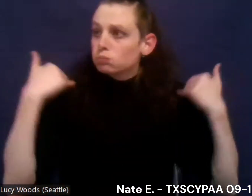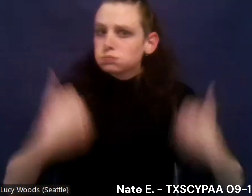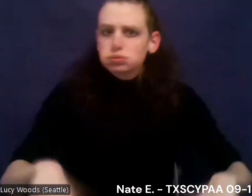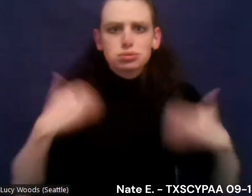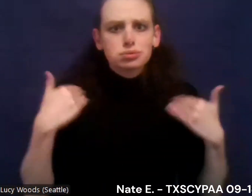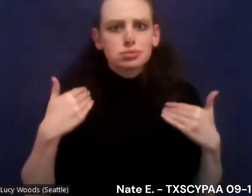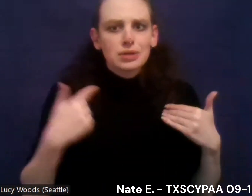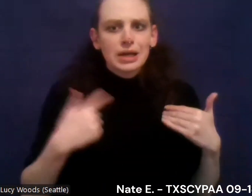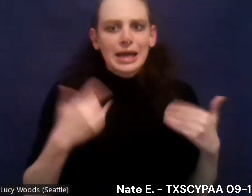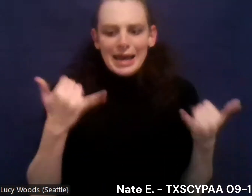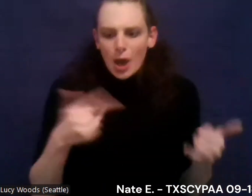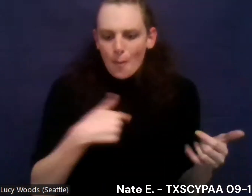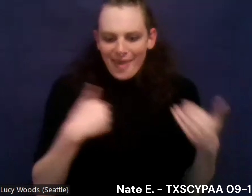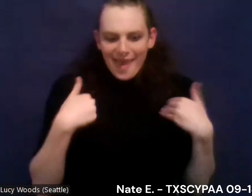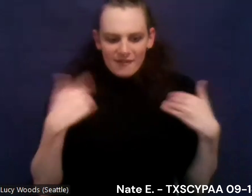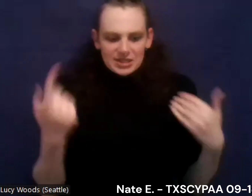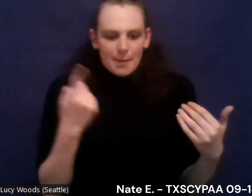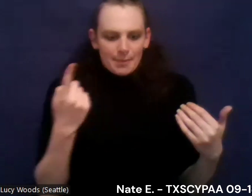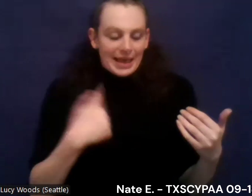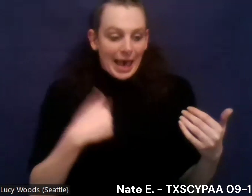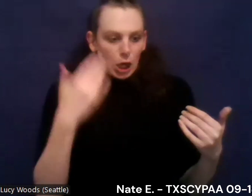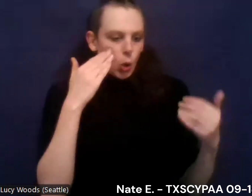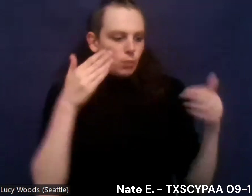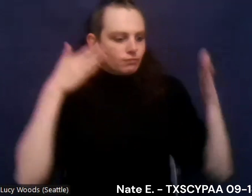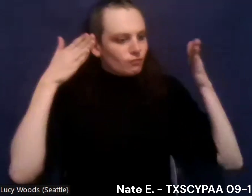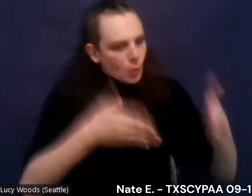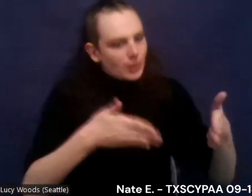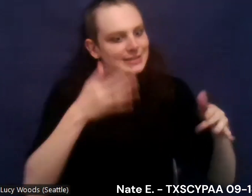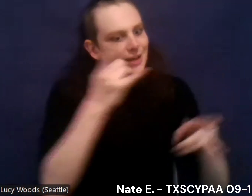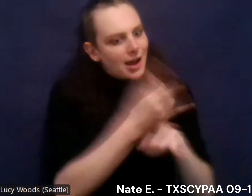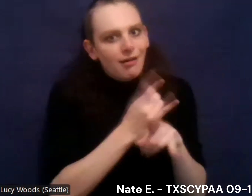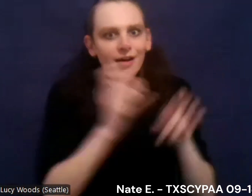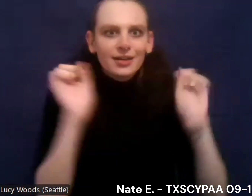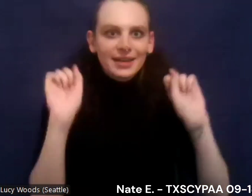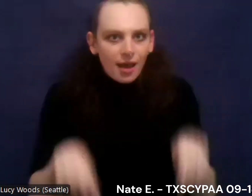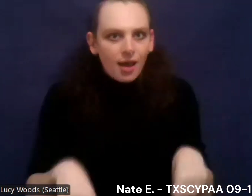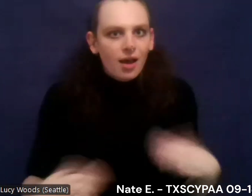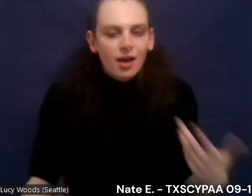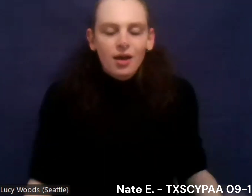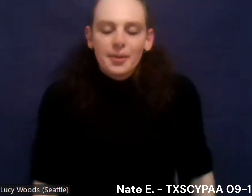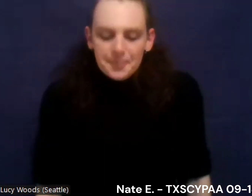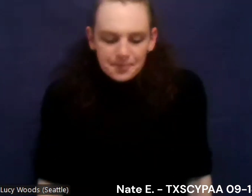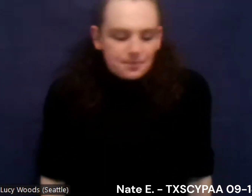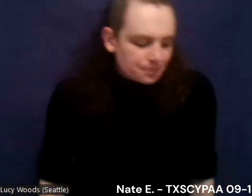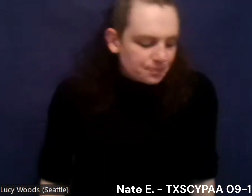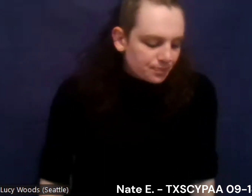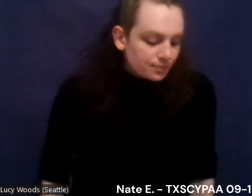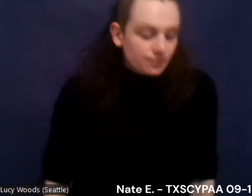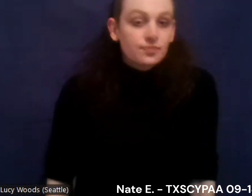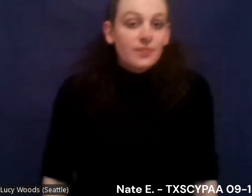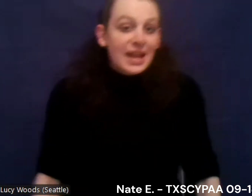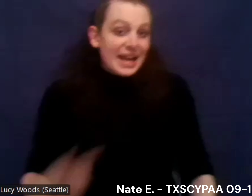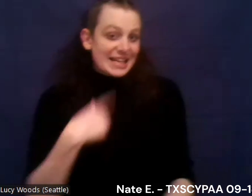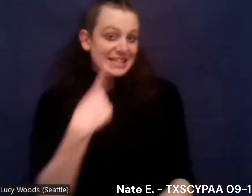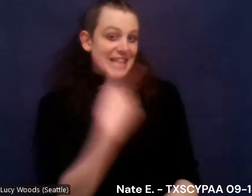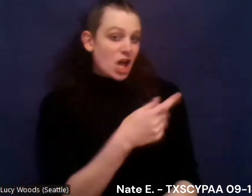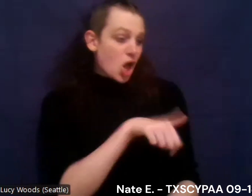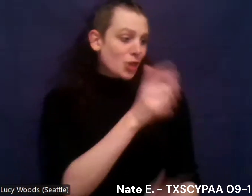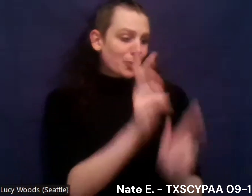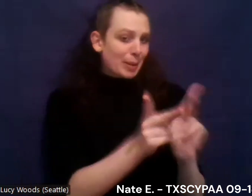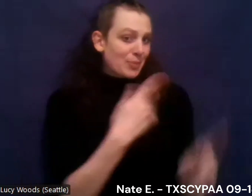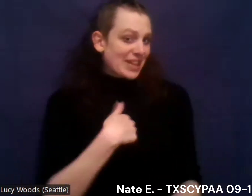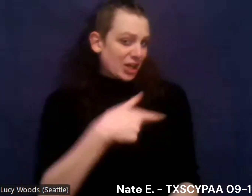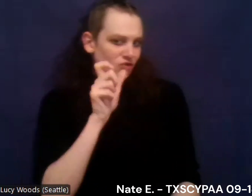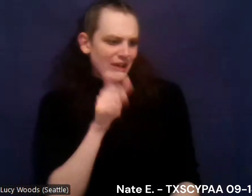Like this is what I'm gonna do. This is something that fills my time. And whenever I tell other people, they think I'm cool. And